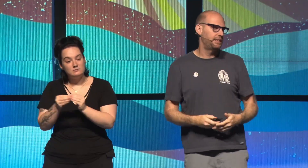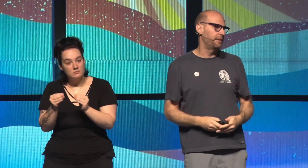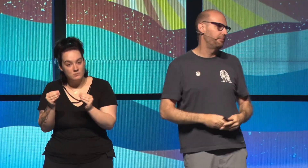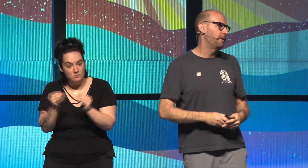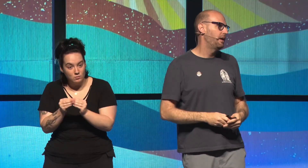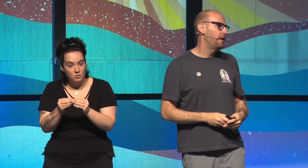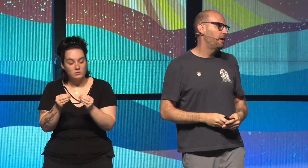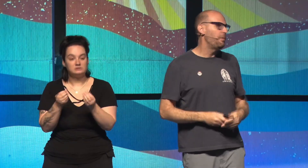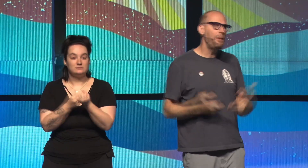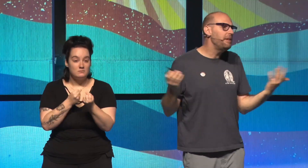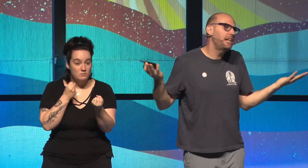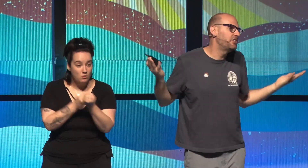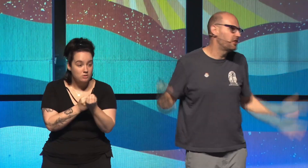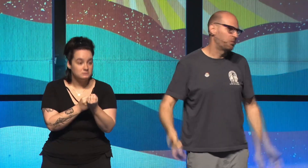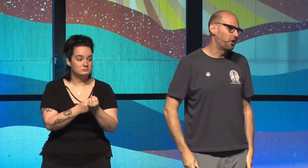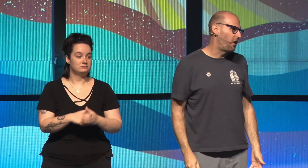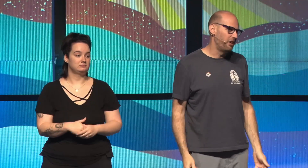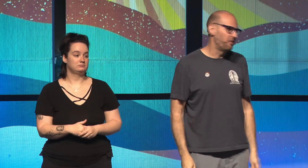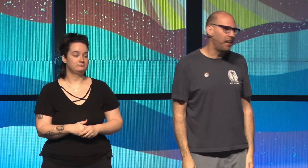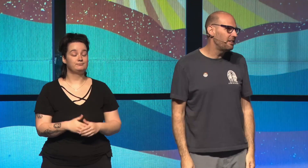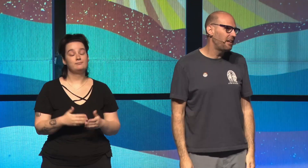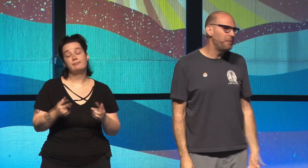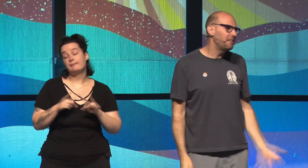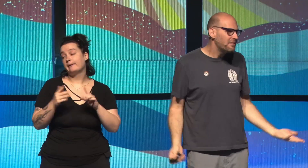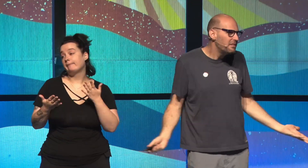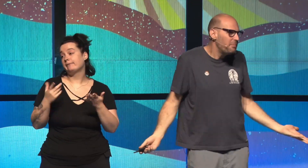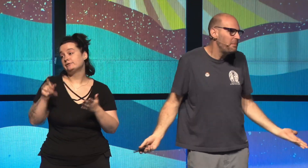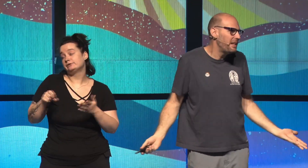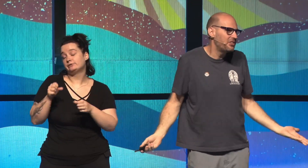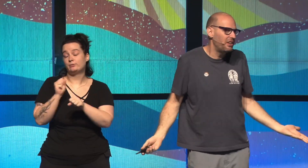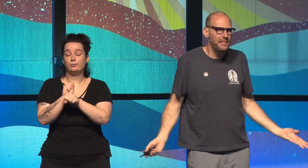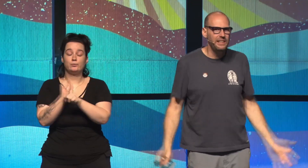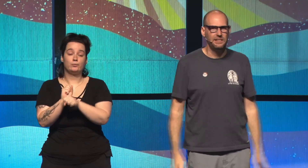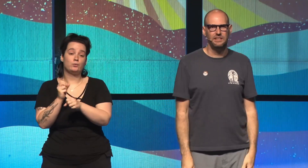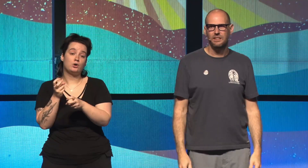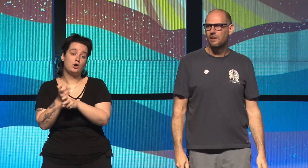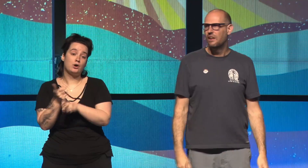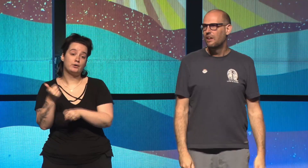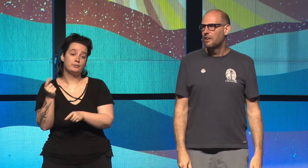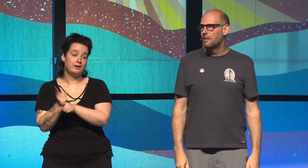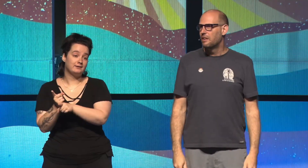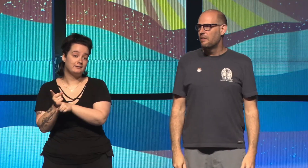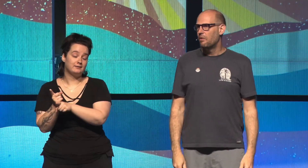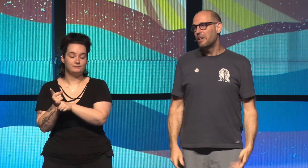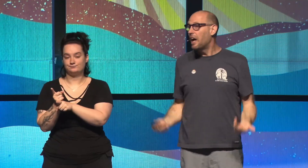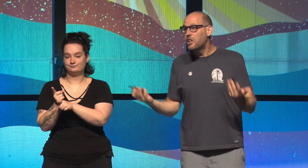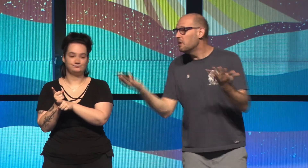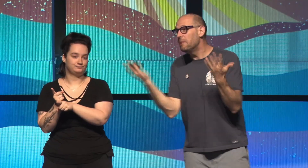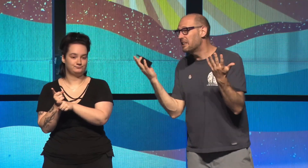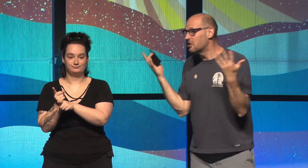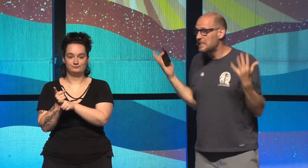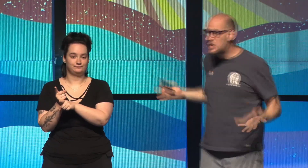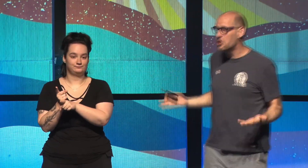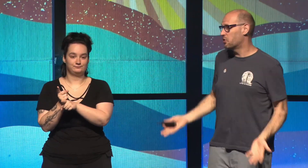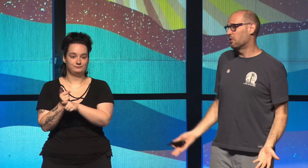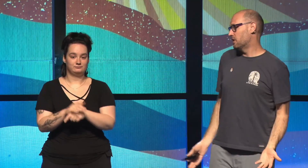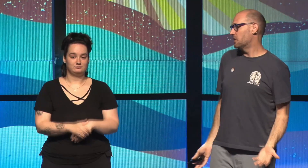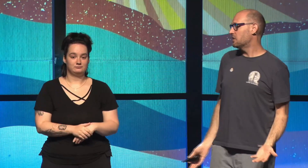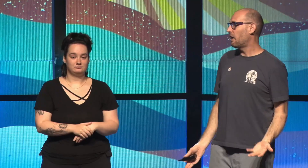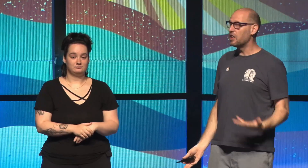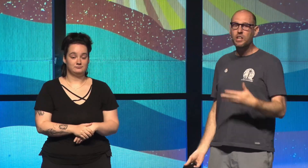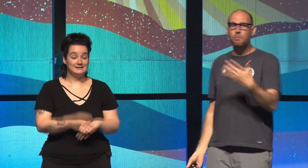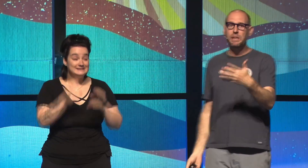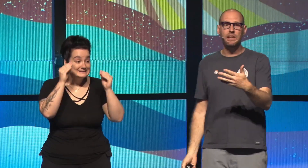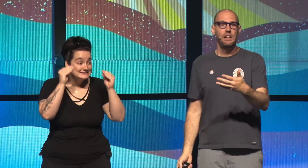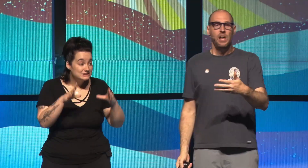the system. But maybe they should just work harder, right? I mean, maybe that's all it is. Now, it couldn't be that there's teacher